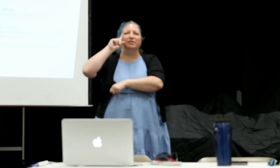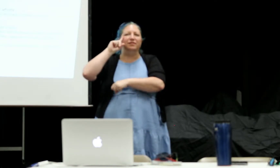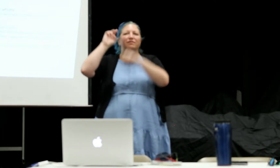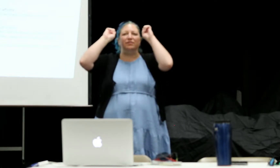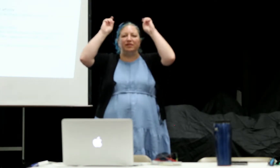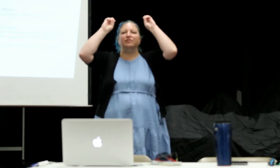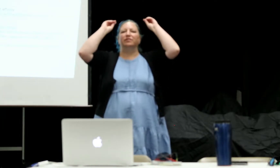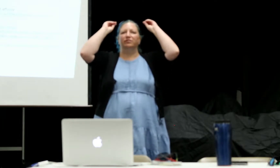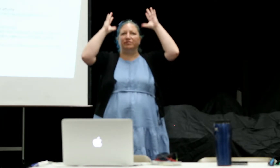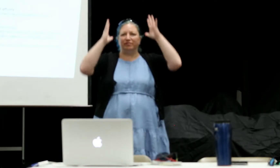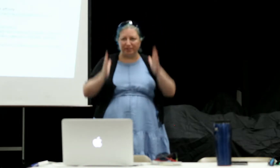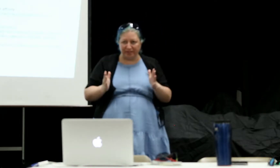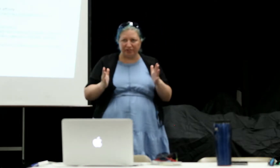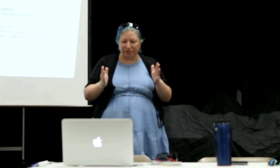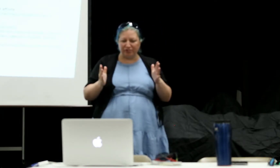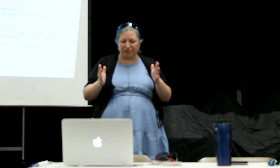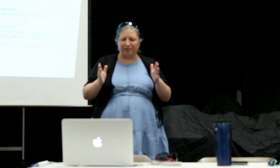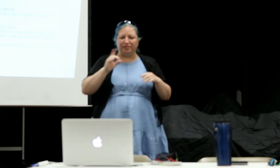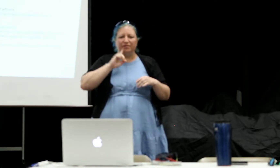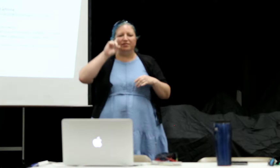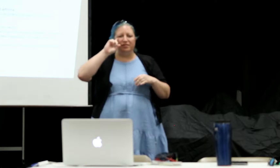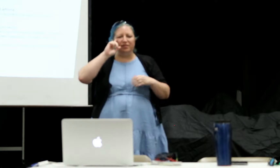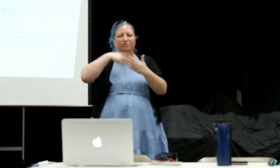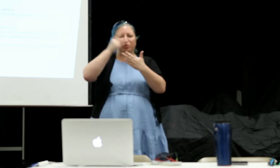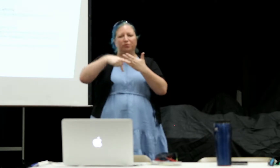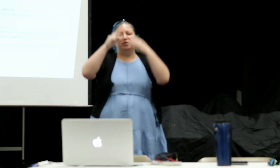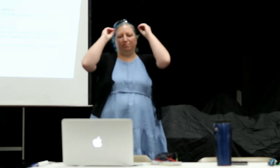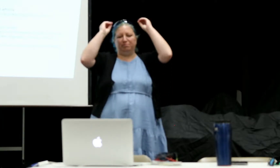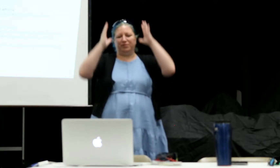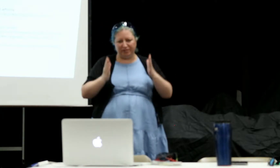And then 2 years ago, I became a deaf ed teacher.